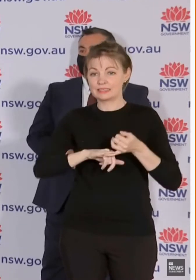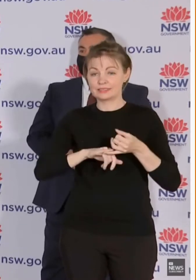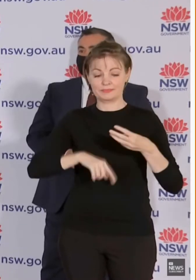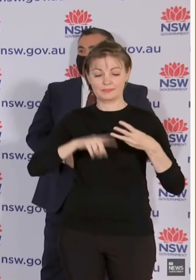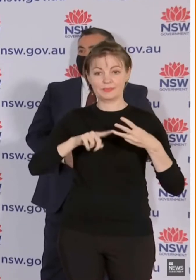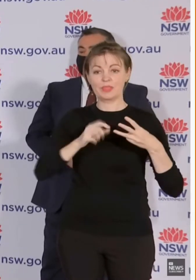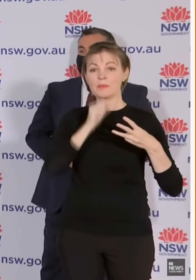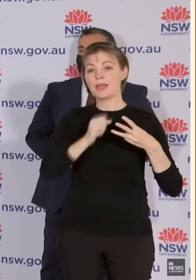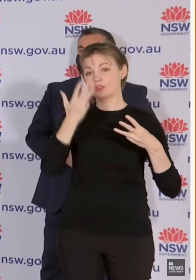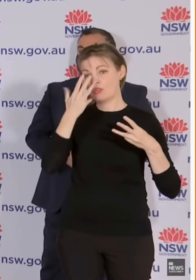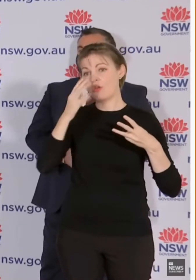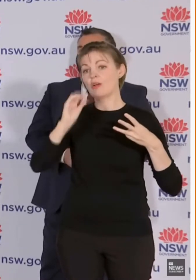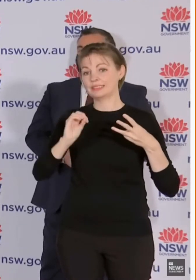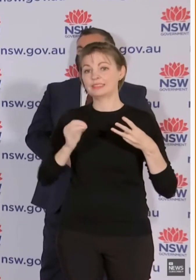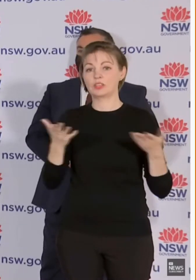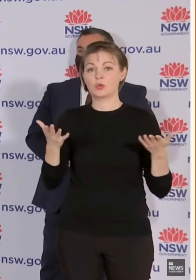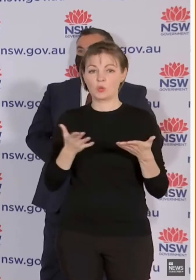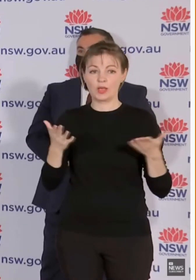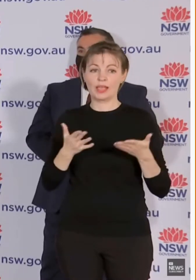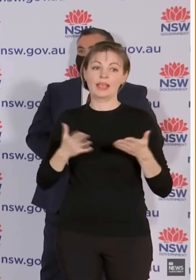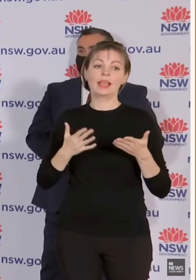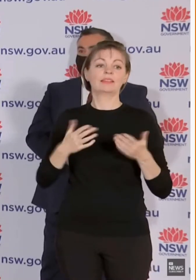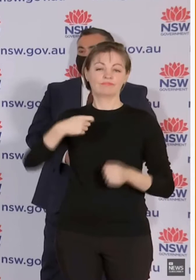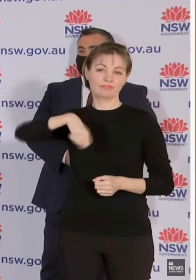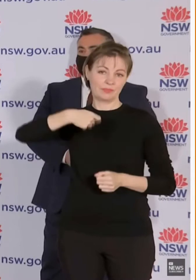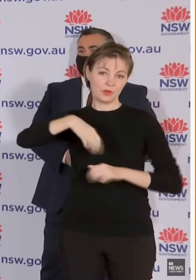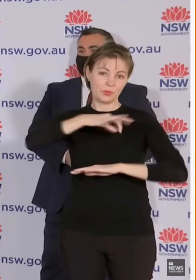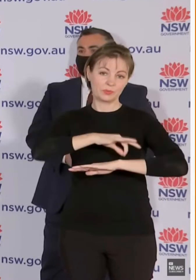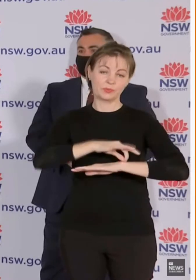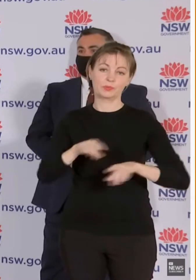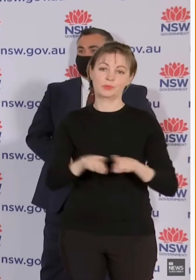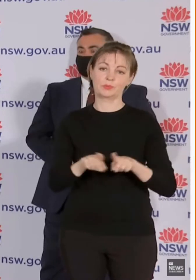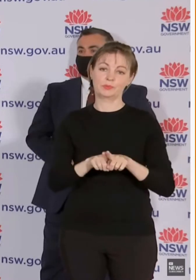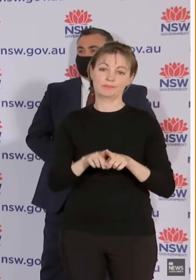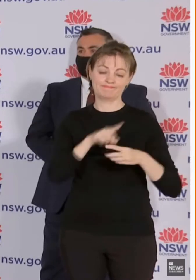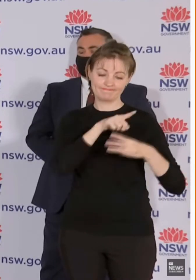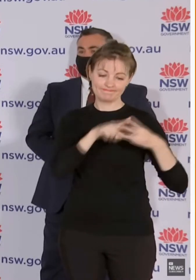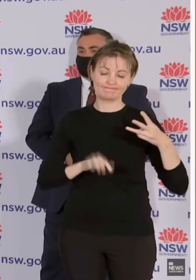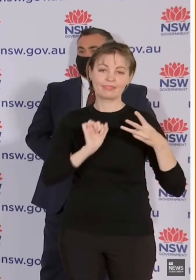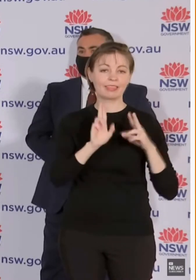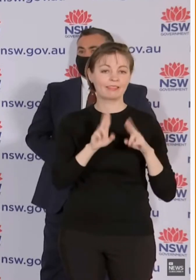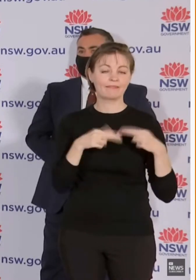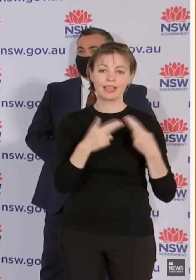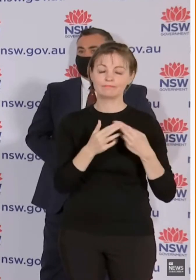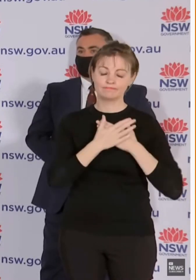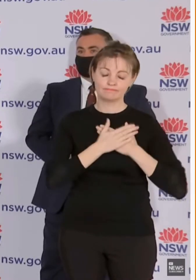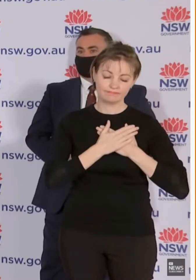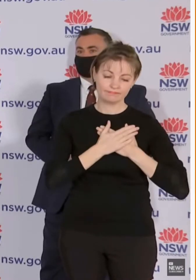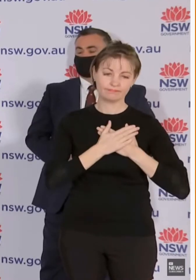Can I extend my deepest sympathies to those families of their loved ones. There have